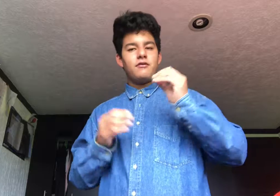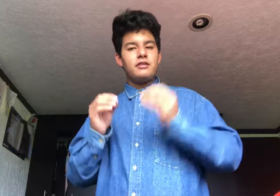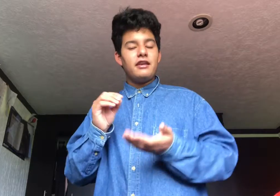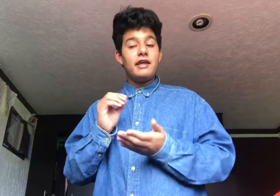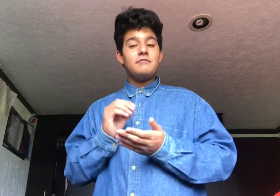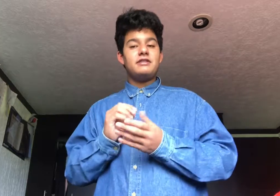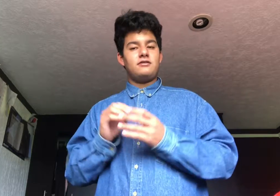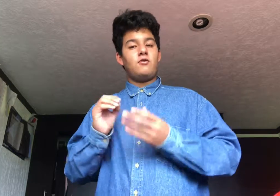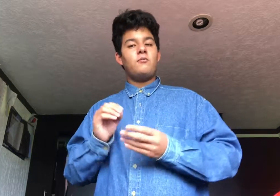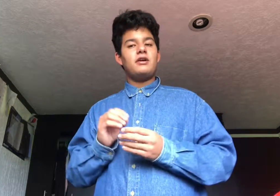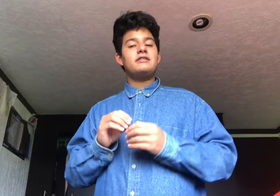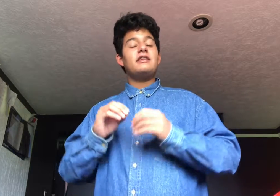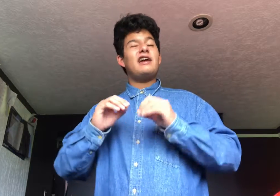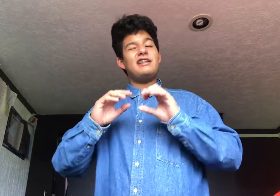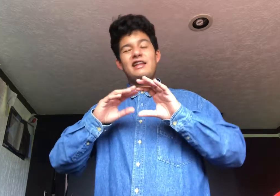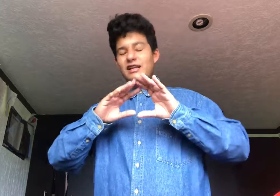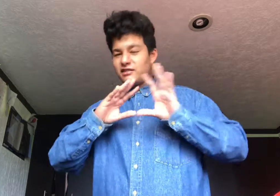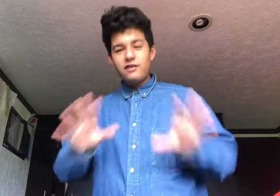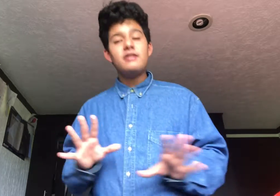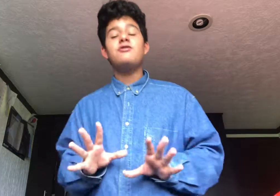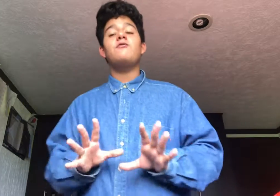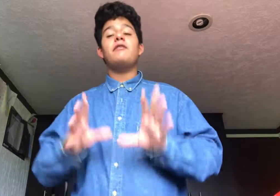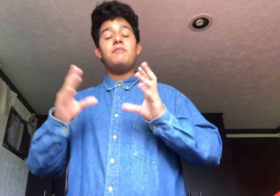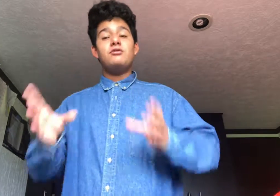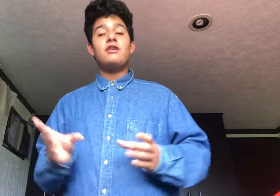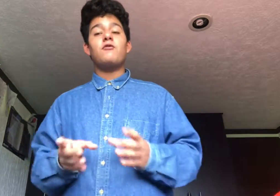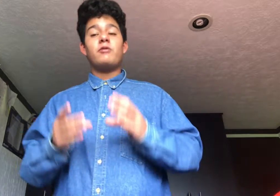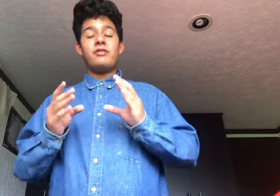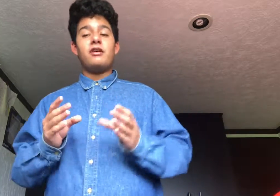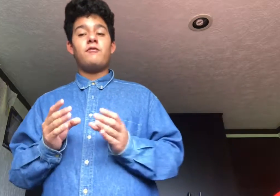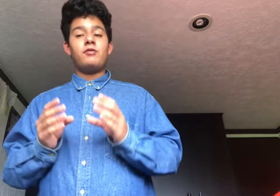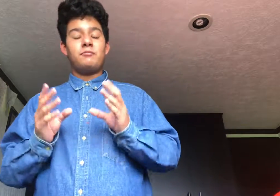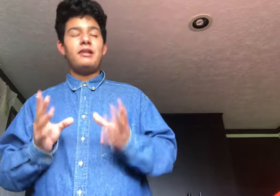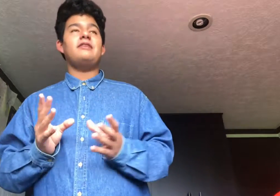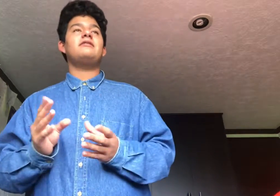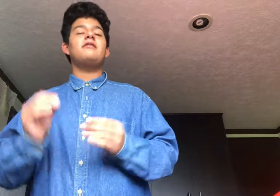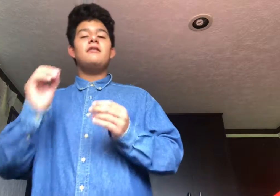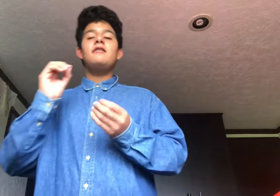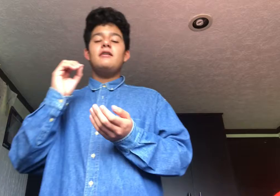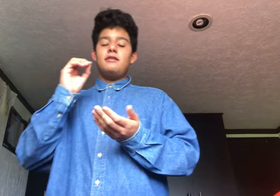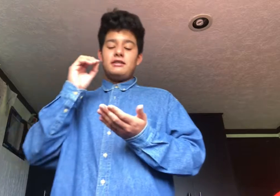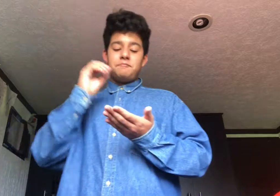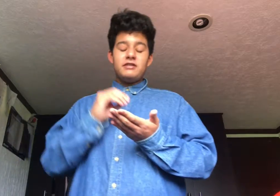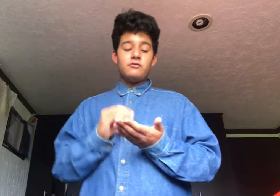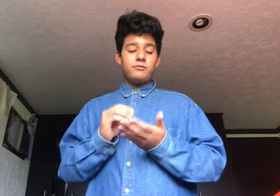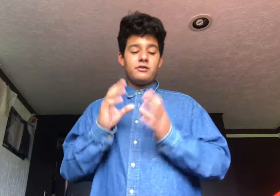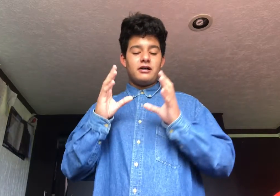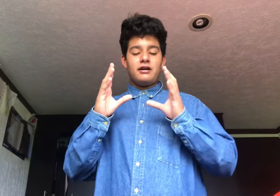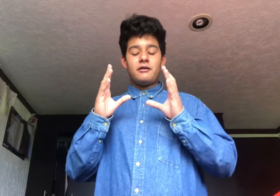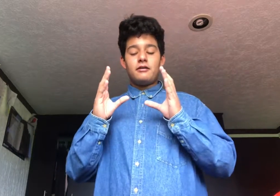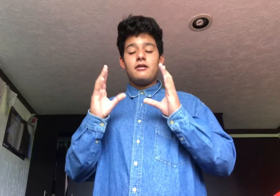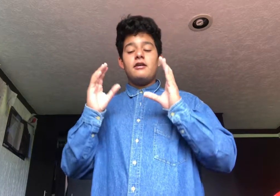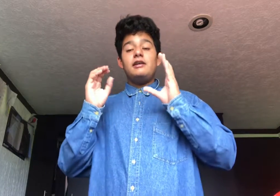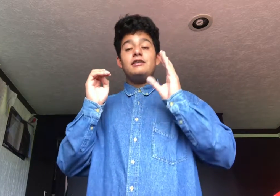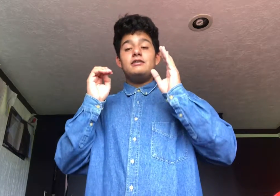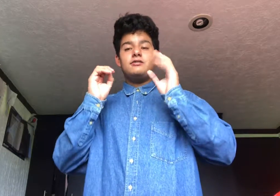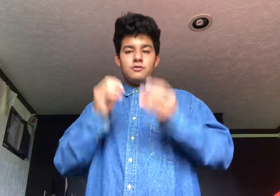though the name says operas, it has nothing to do with music or with plays. Space opera are